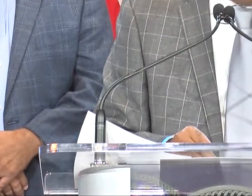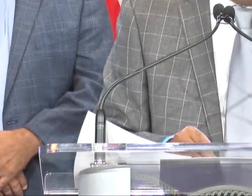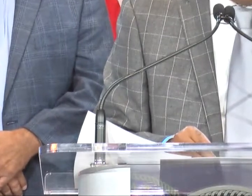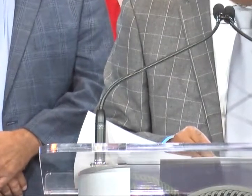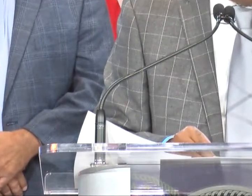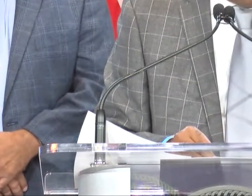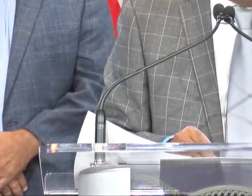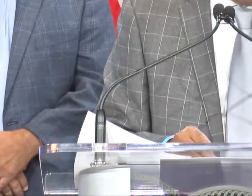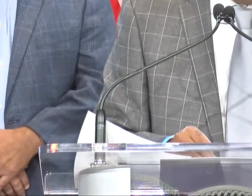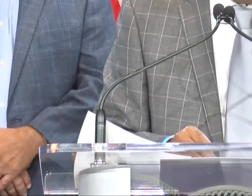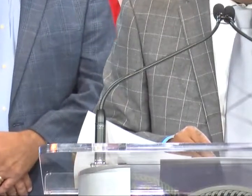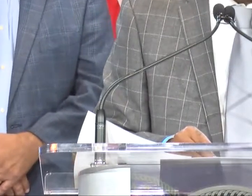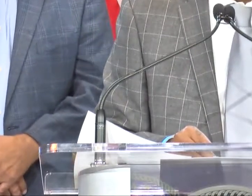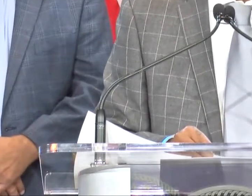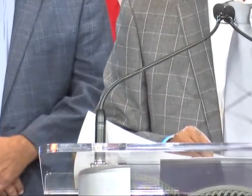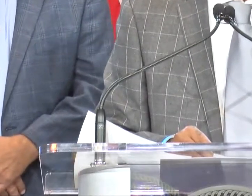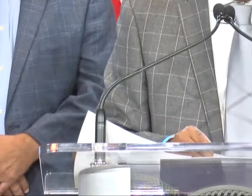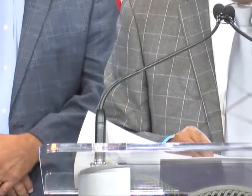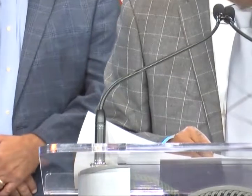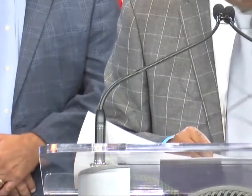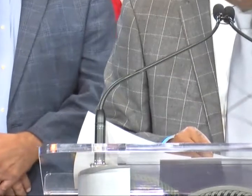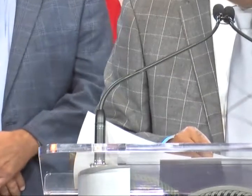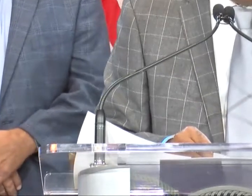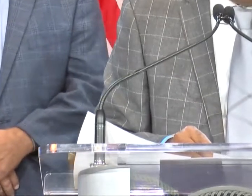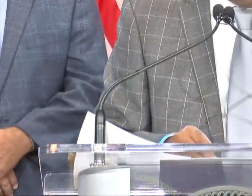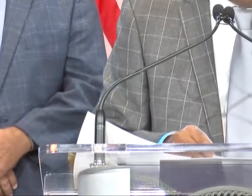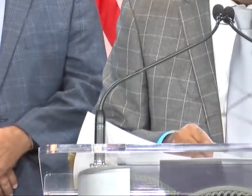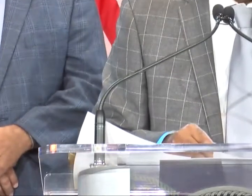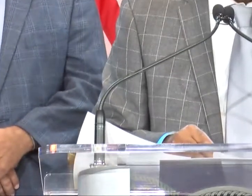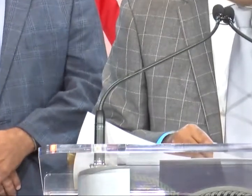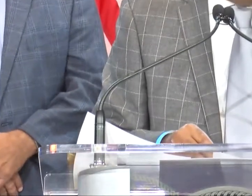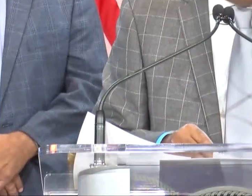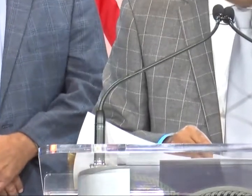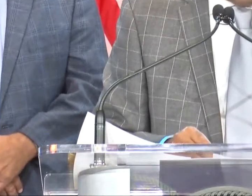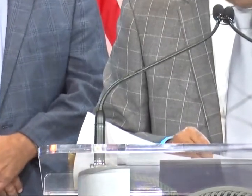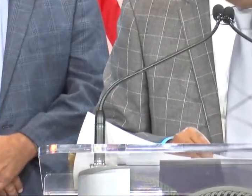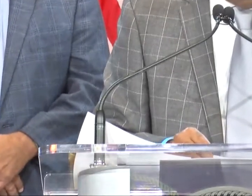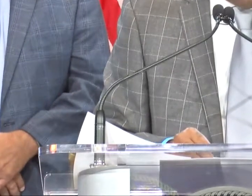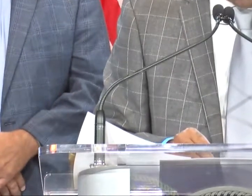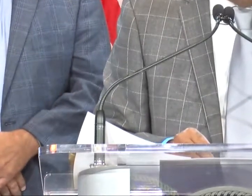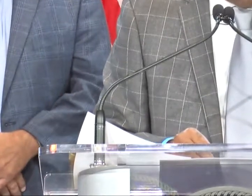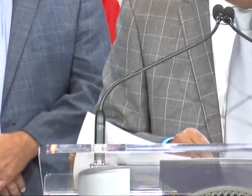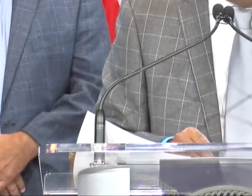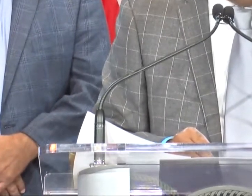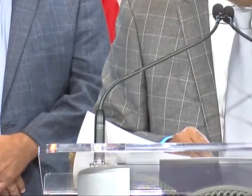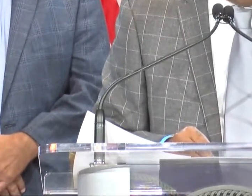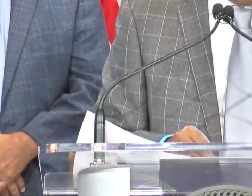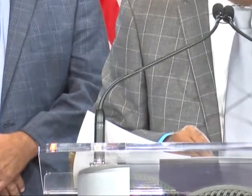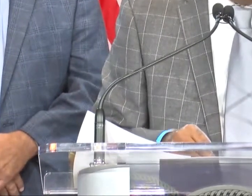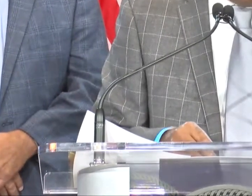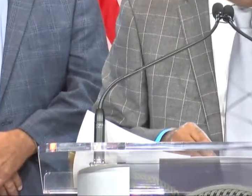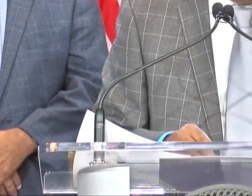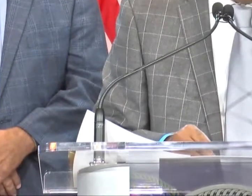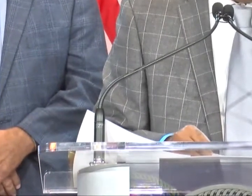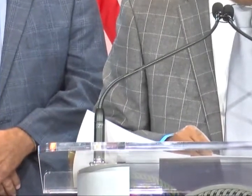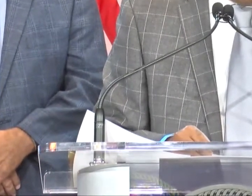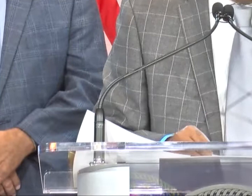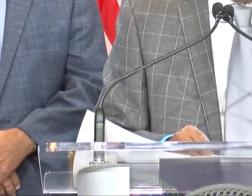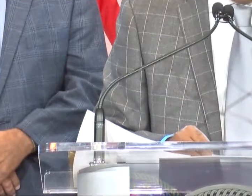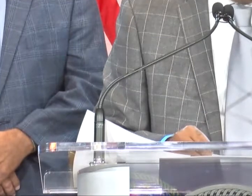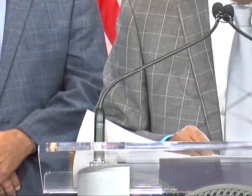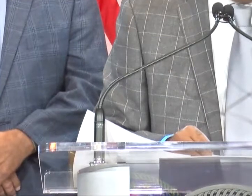the presence of deed restrictions or other requirements. For example, the GLO has refused to ensure